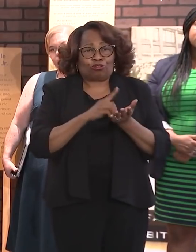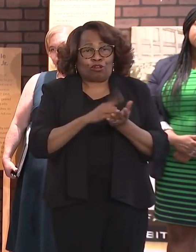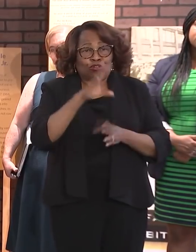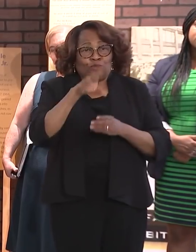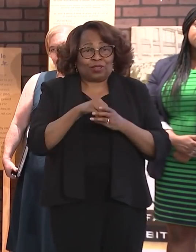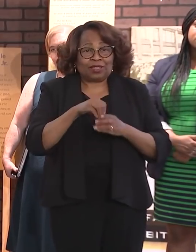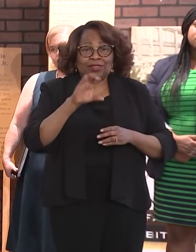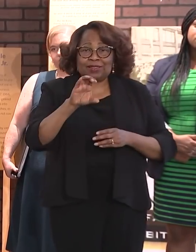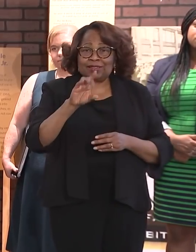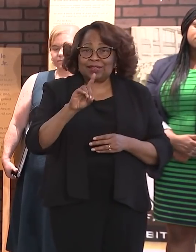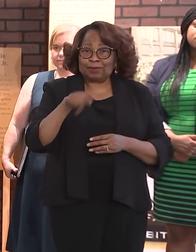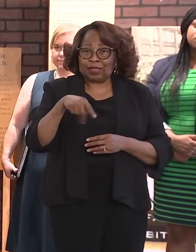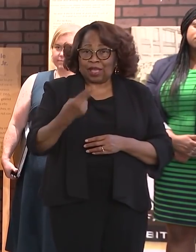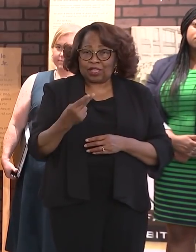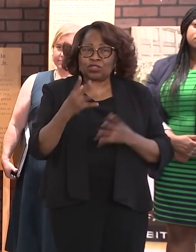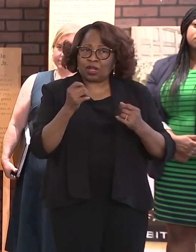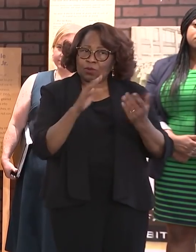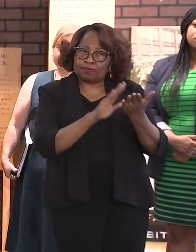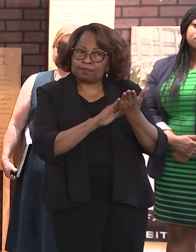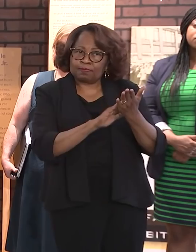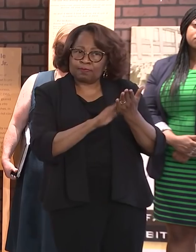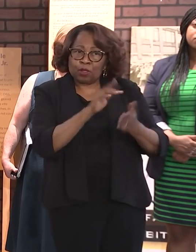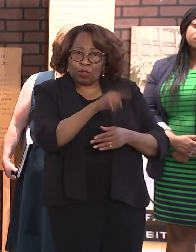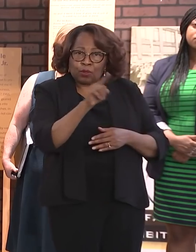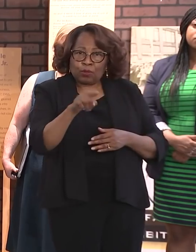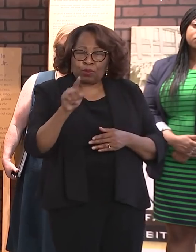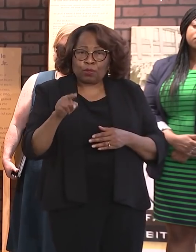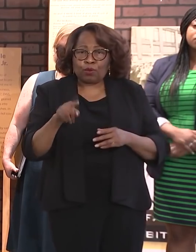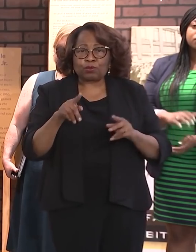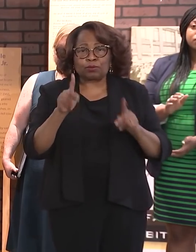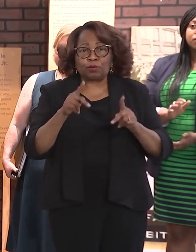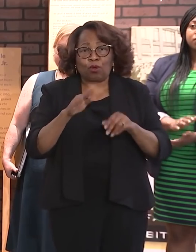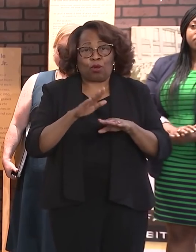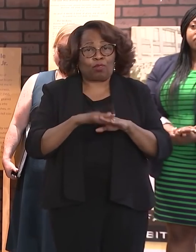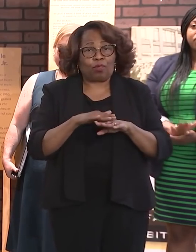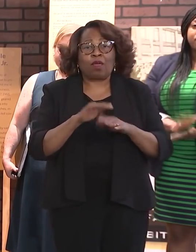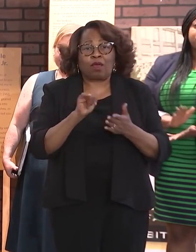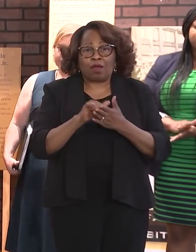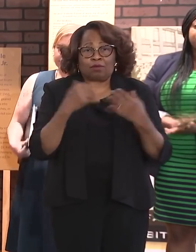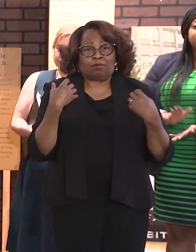I want to commend those doctors on their thoughtful and powerful work.